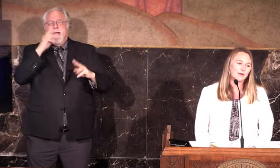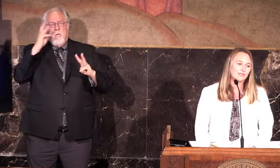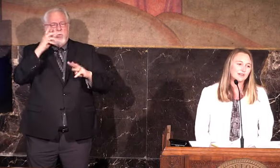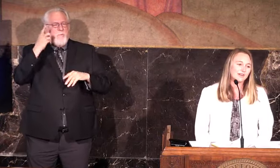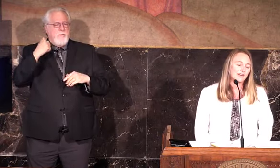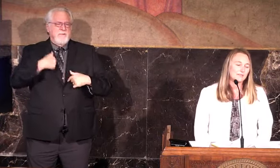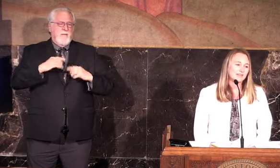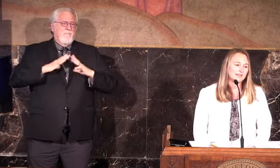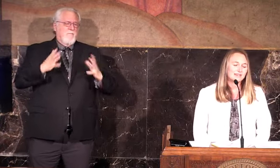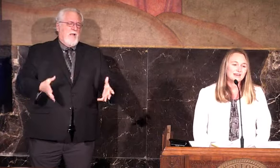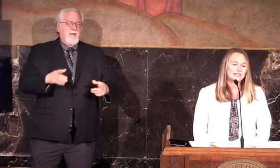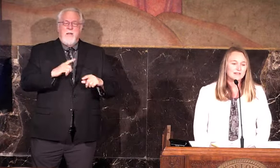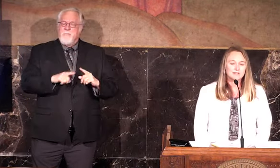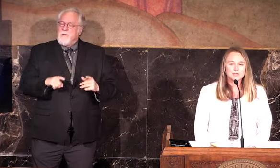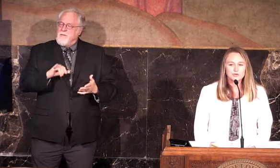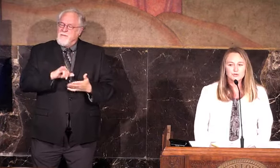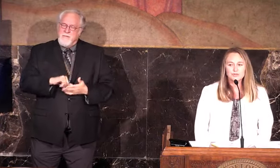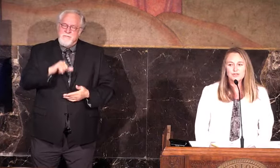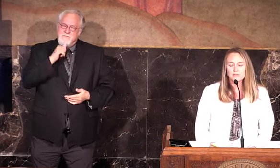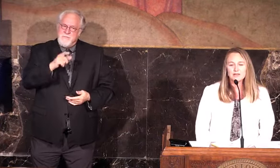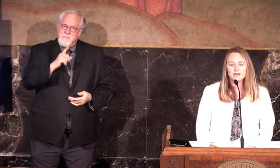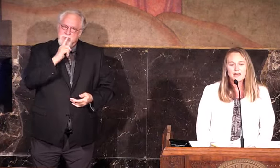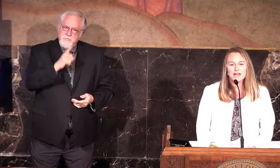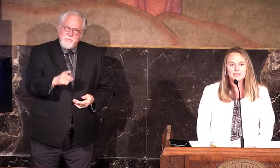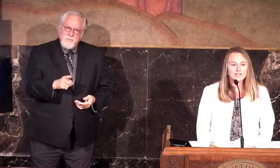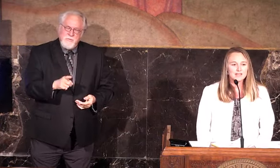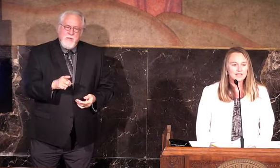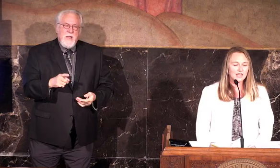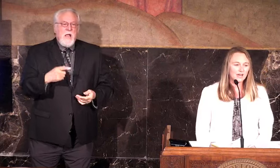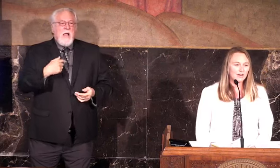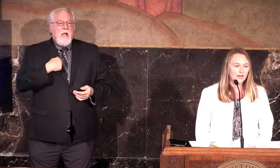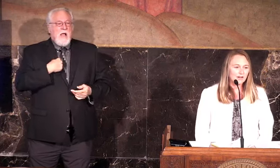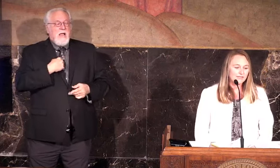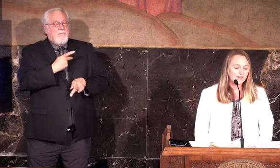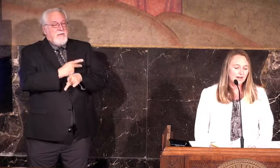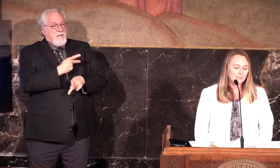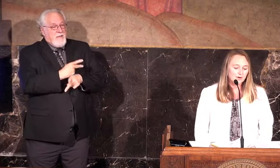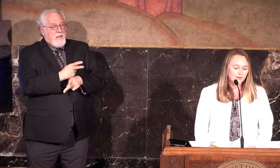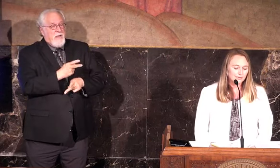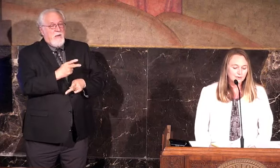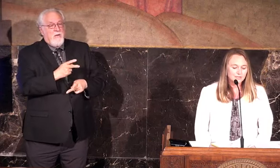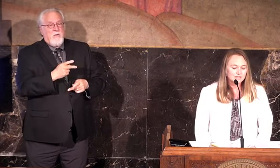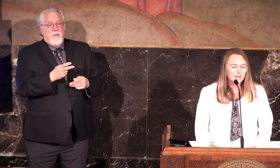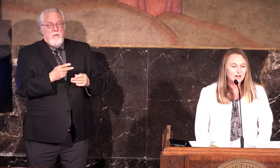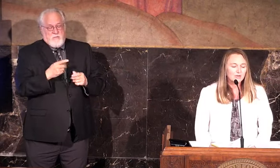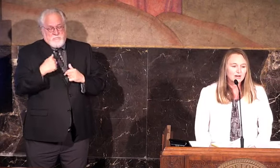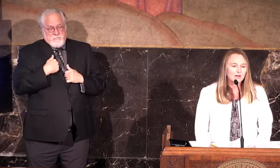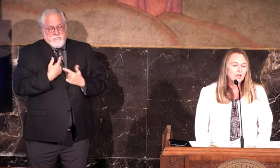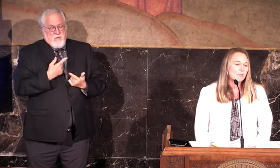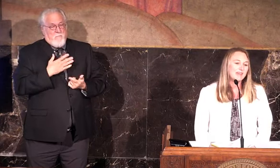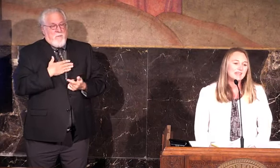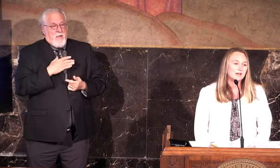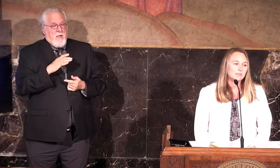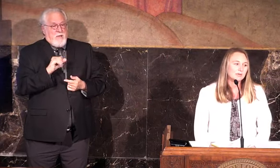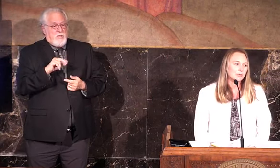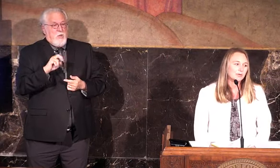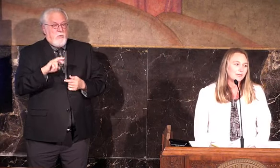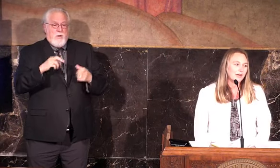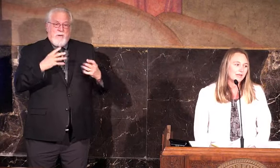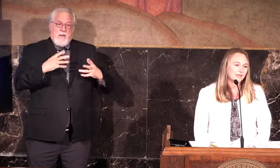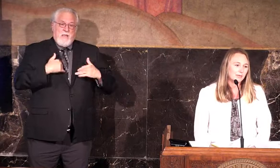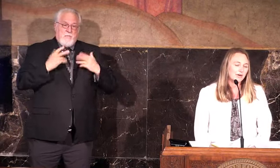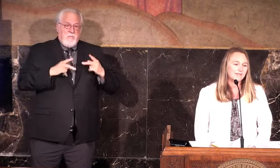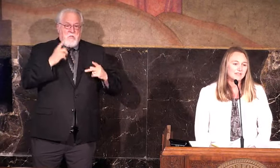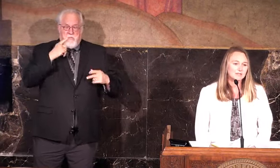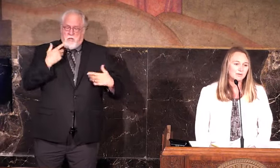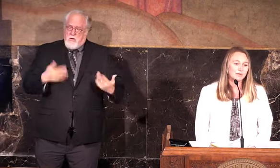fine from COVID. But that's not exactly the truth. I mean, I've taken care of, over the course of my career, many young people who